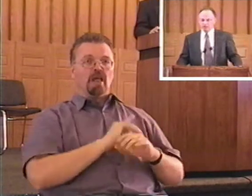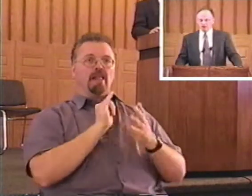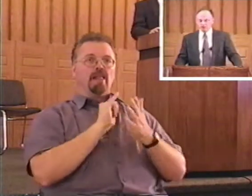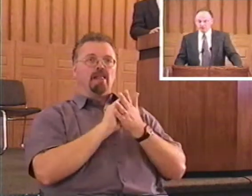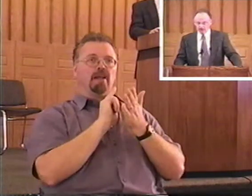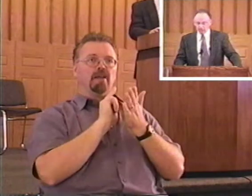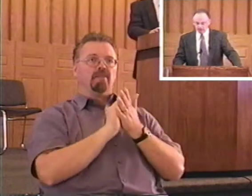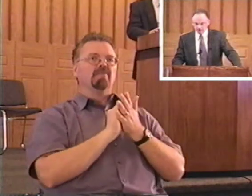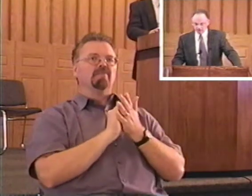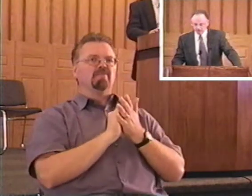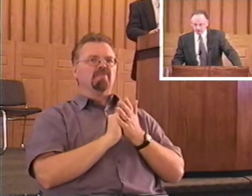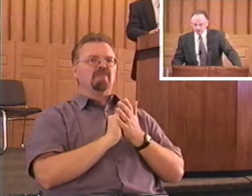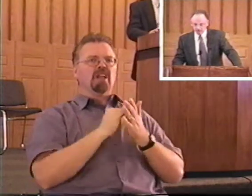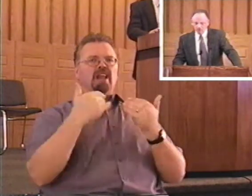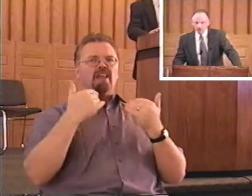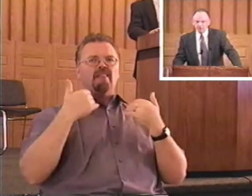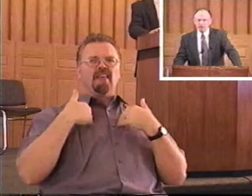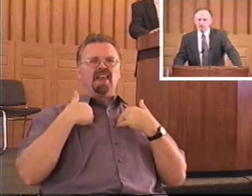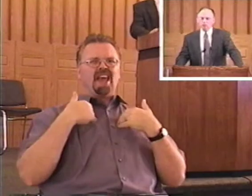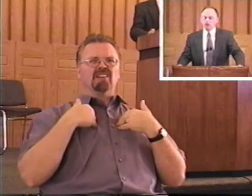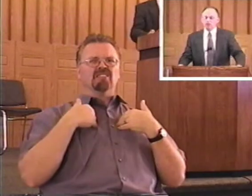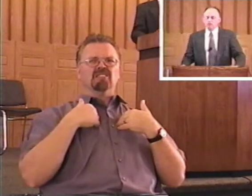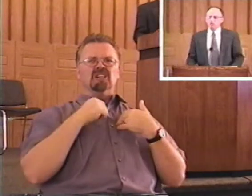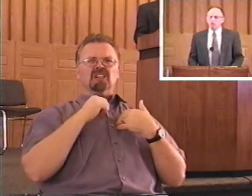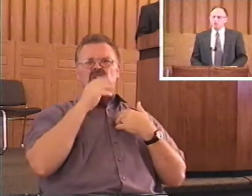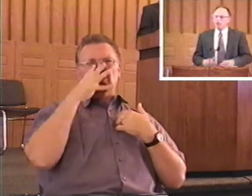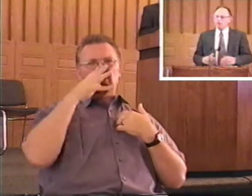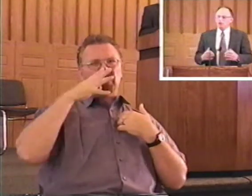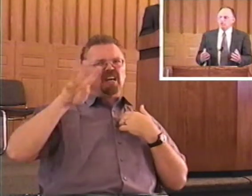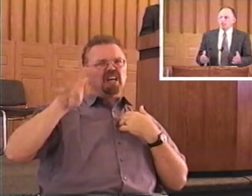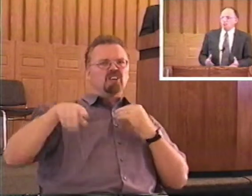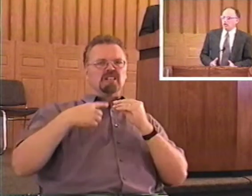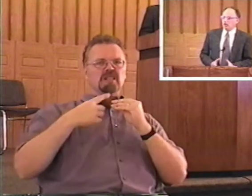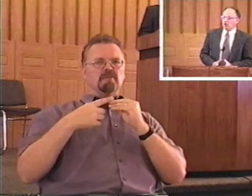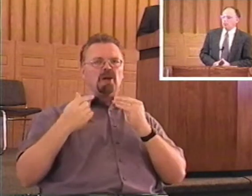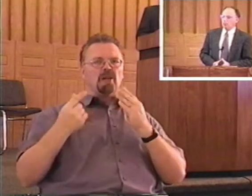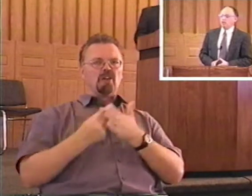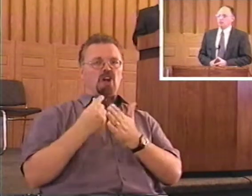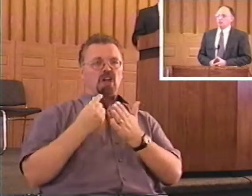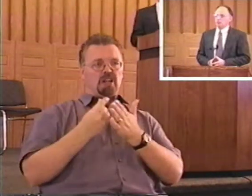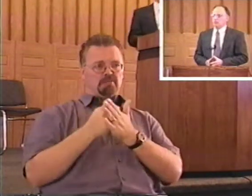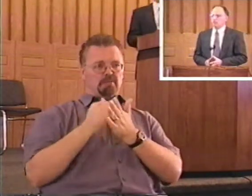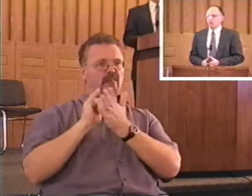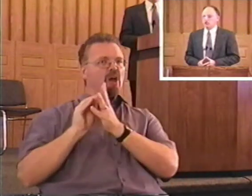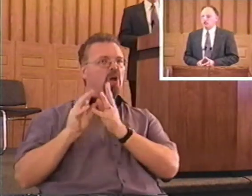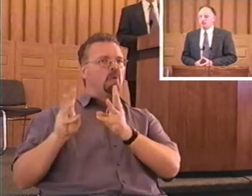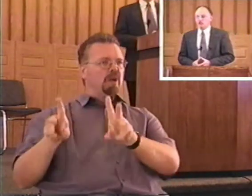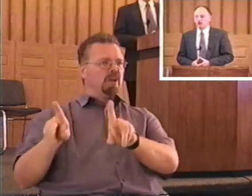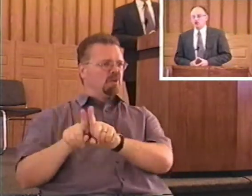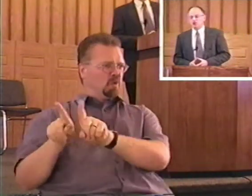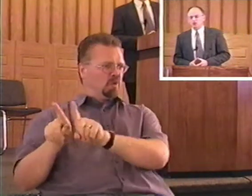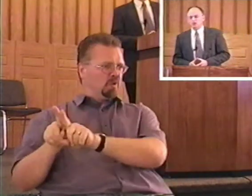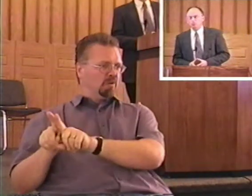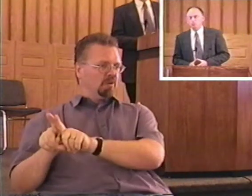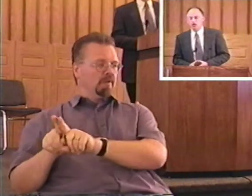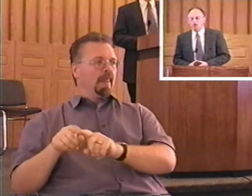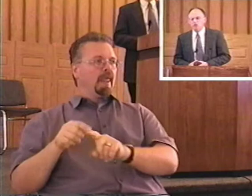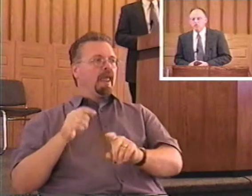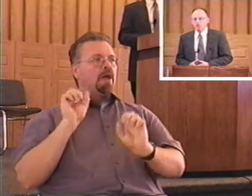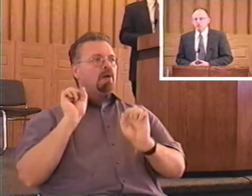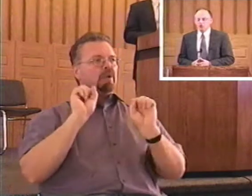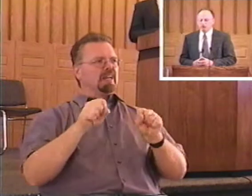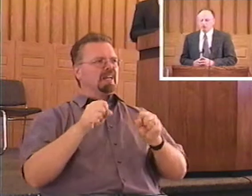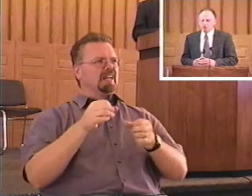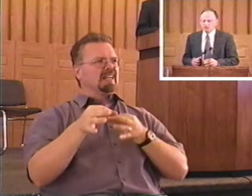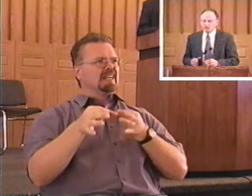living and vital sense. I think we could describe Southern Alberta in some ways like this as